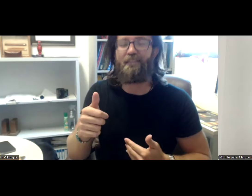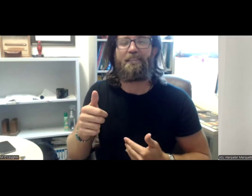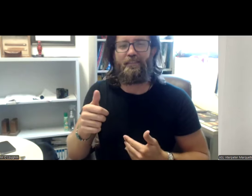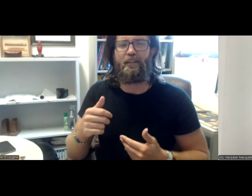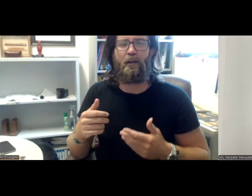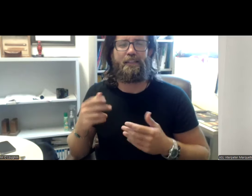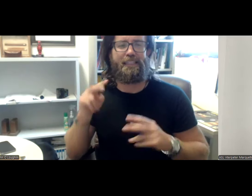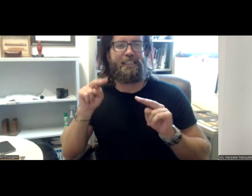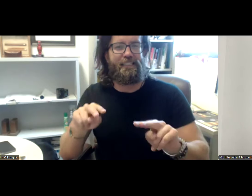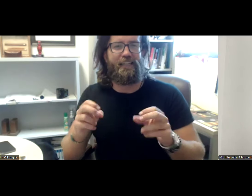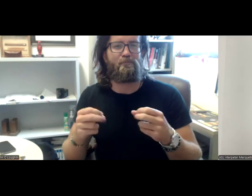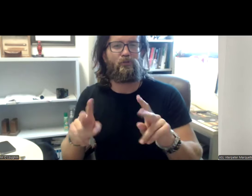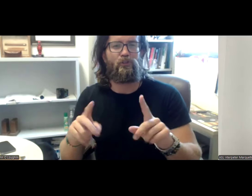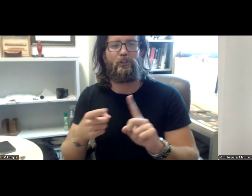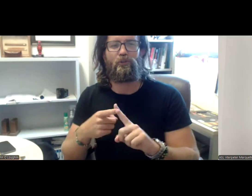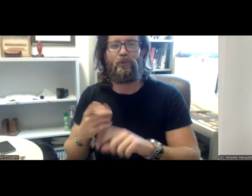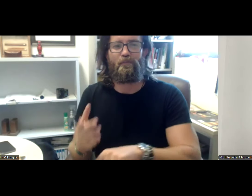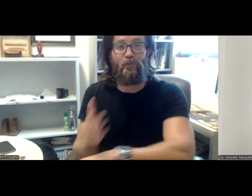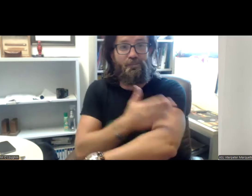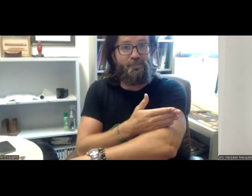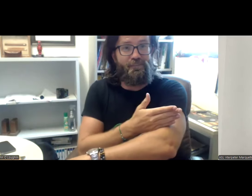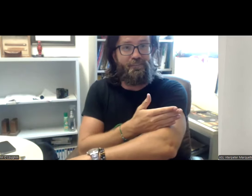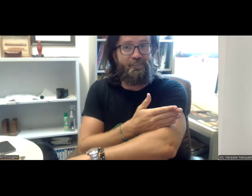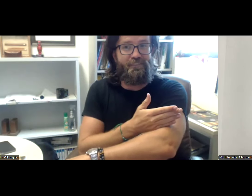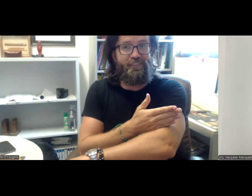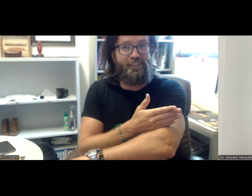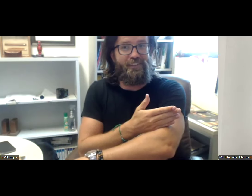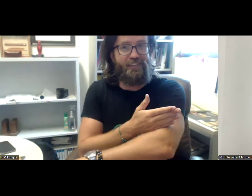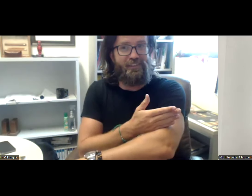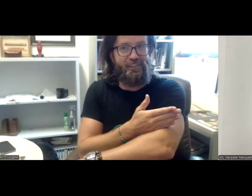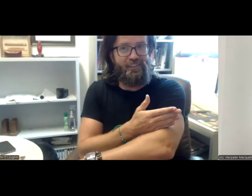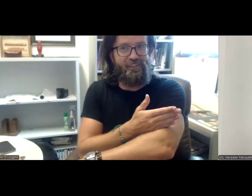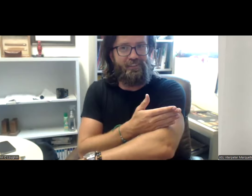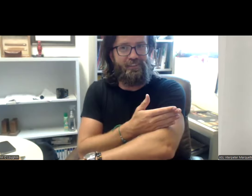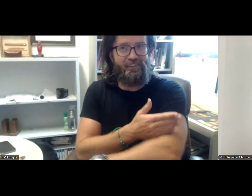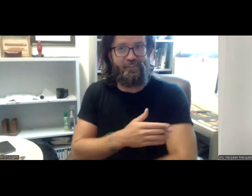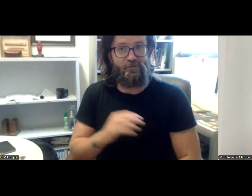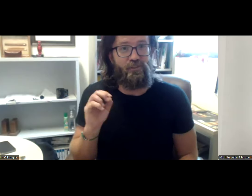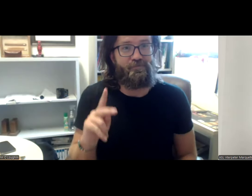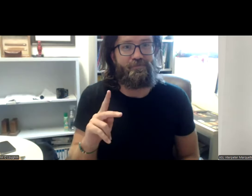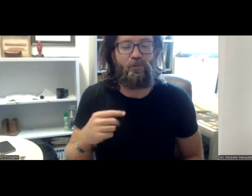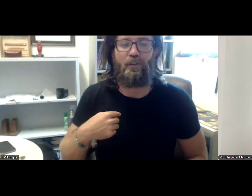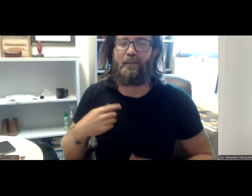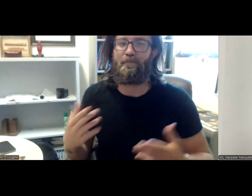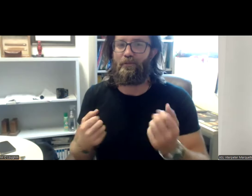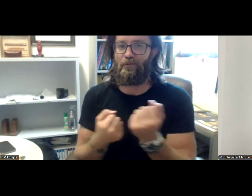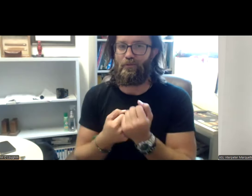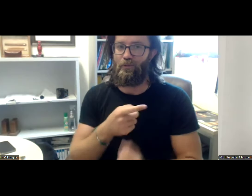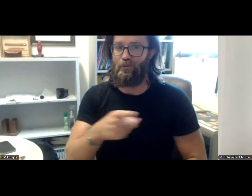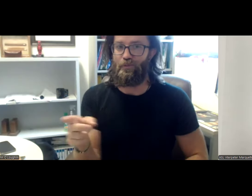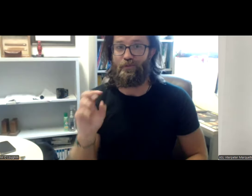with um, doing the signing. So either one of those they need to improve.